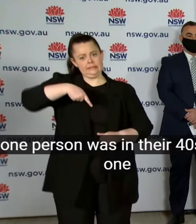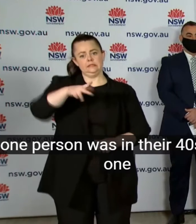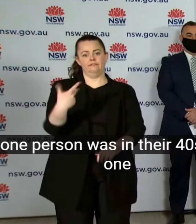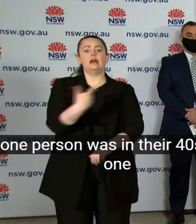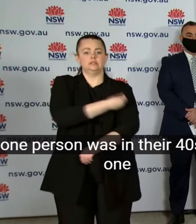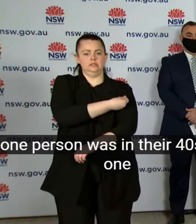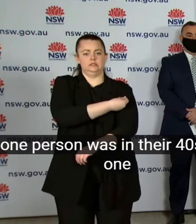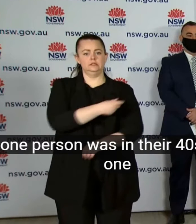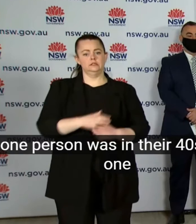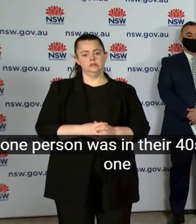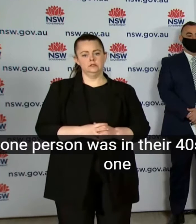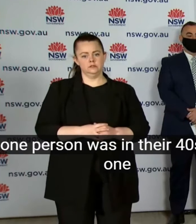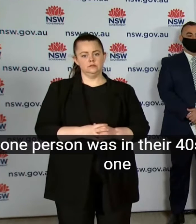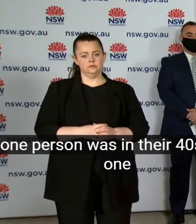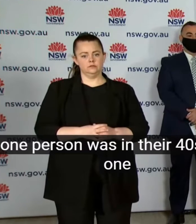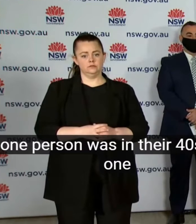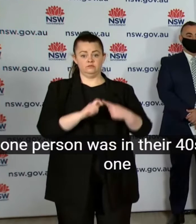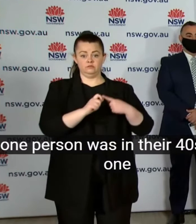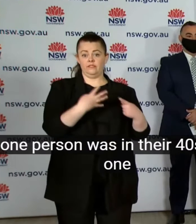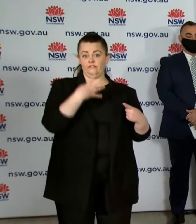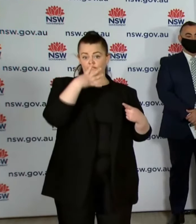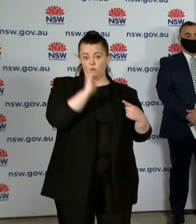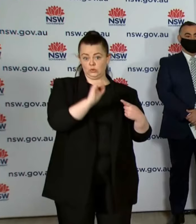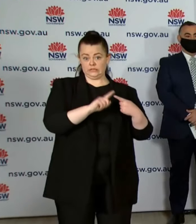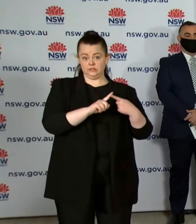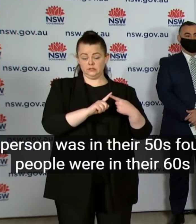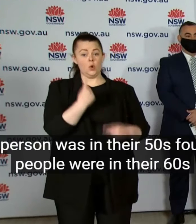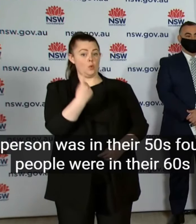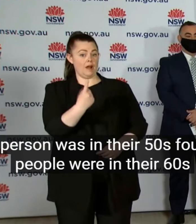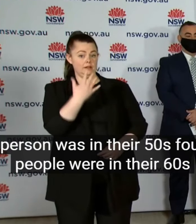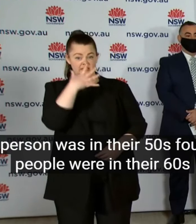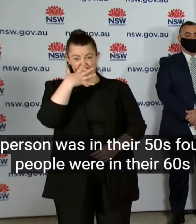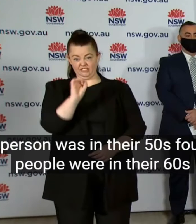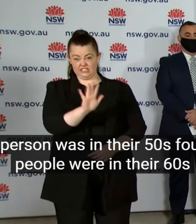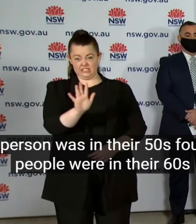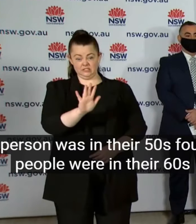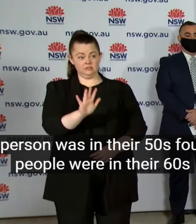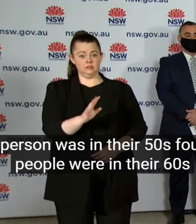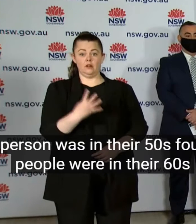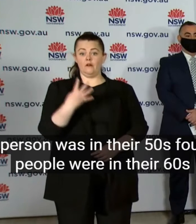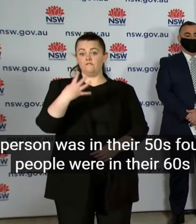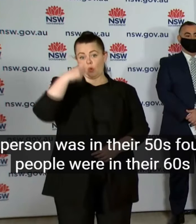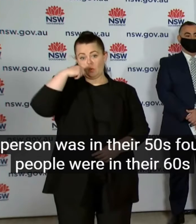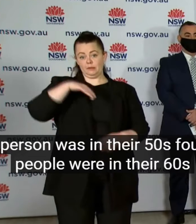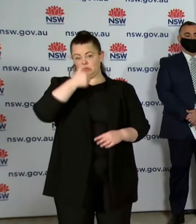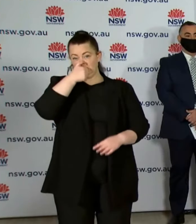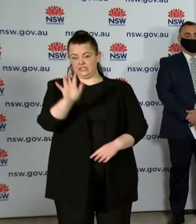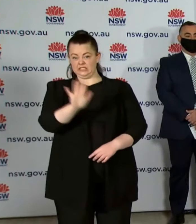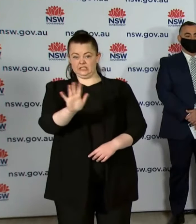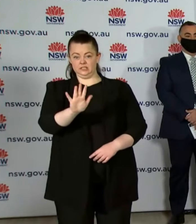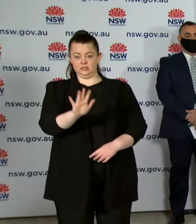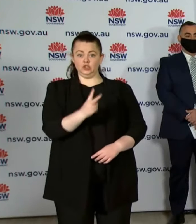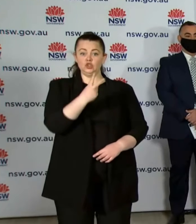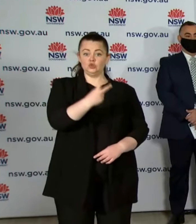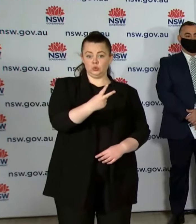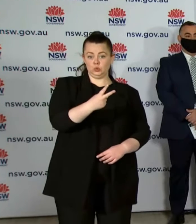One person was in their 40s, one person was in their 50s, 4 people were in their 60s, 2 people